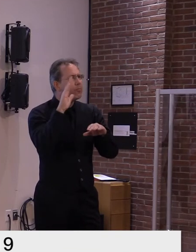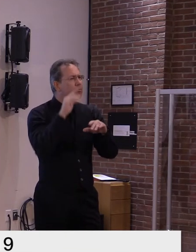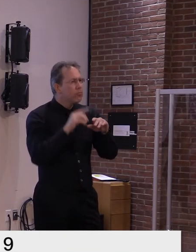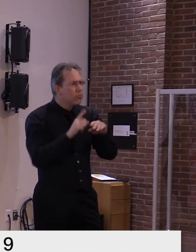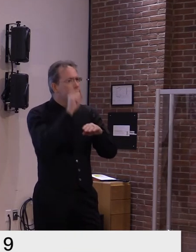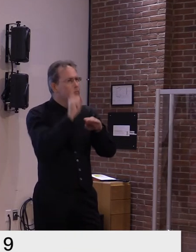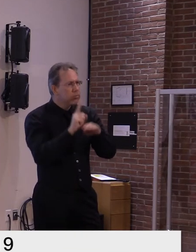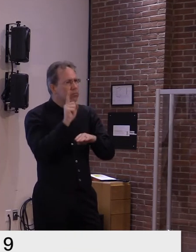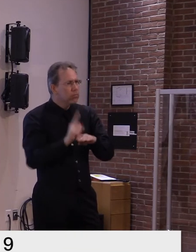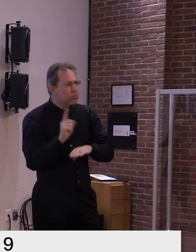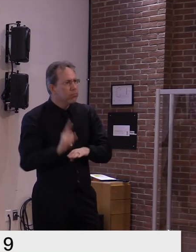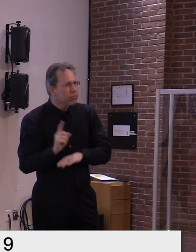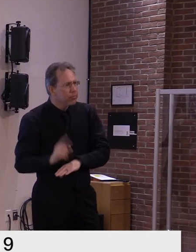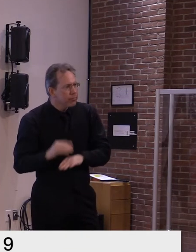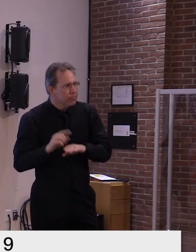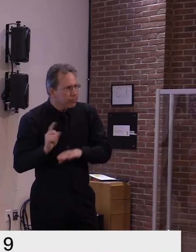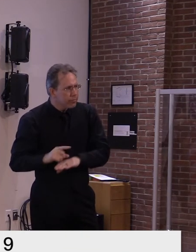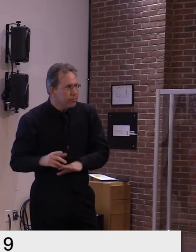did I miss your question?